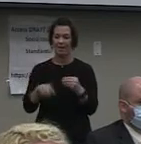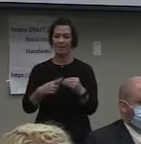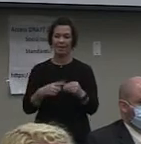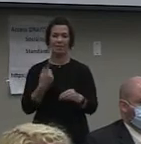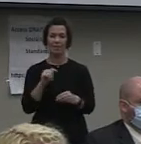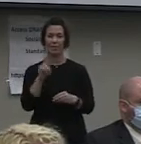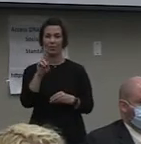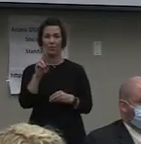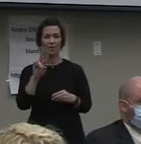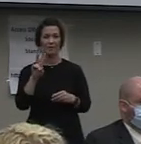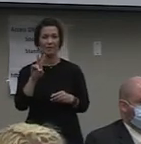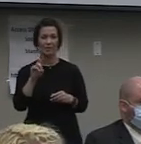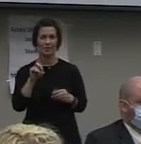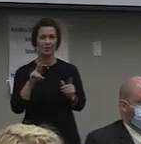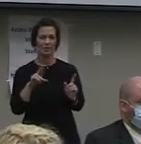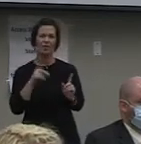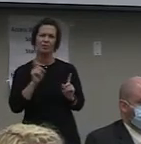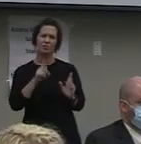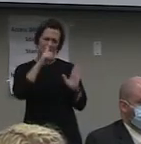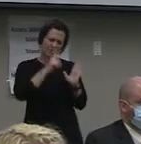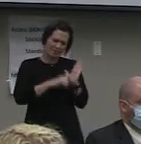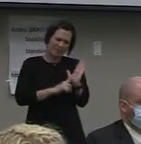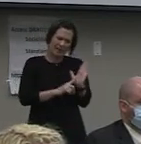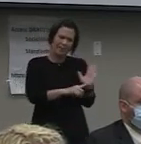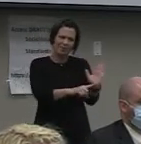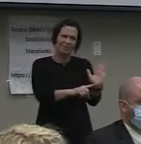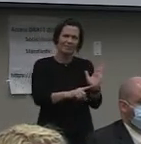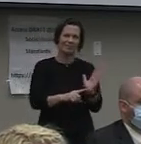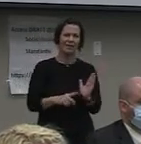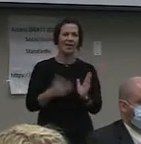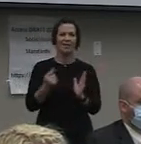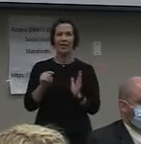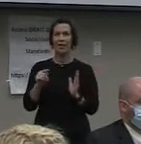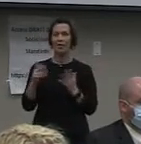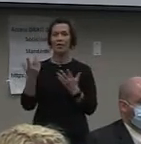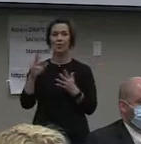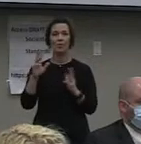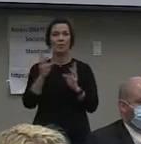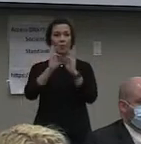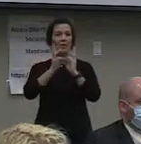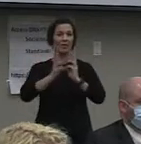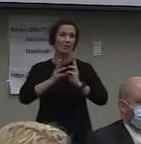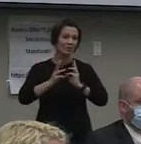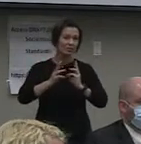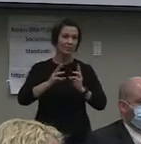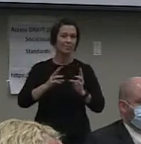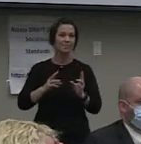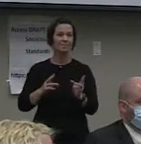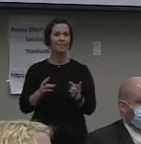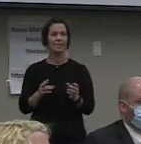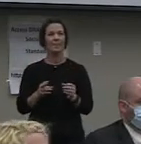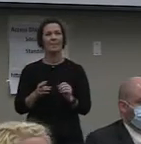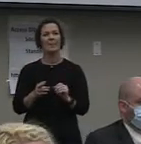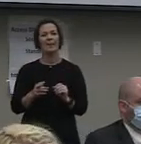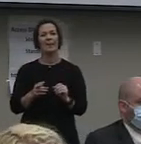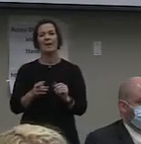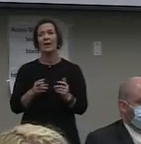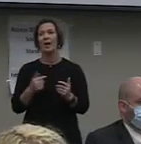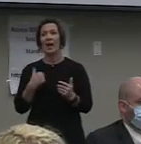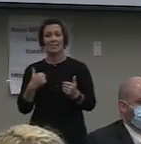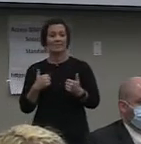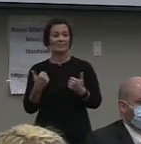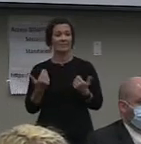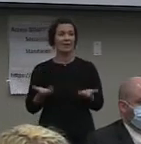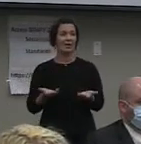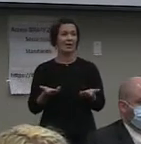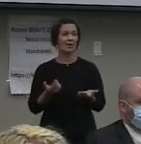the river needs to be examined. The weather, the history of the weather. The longer I live in this state, I realize so much